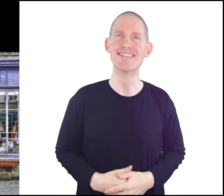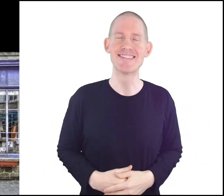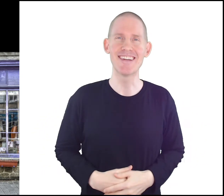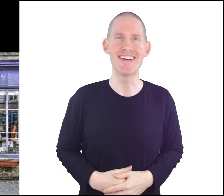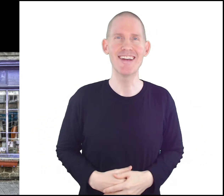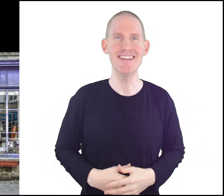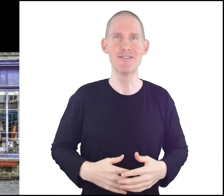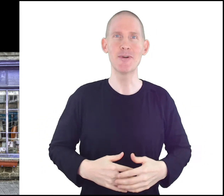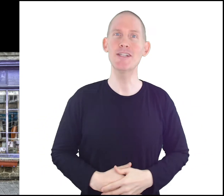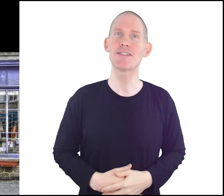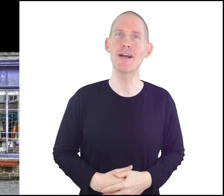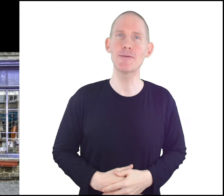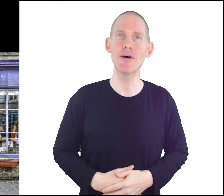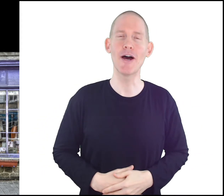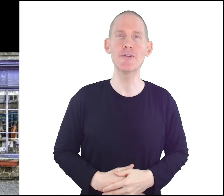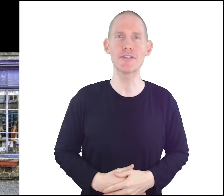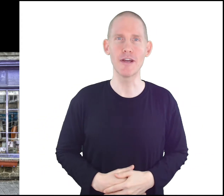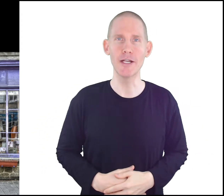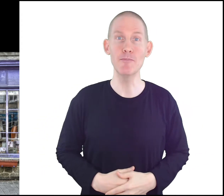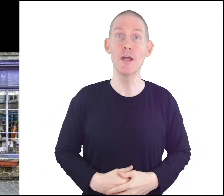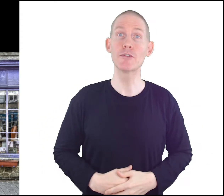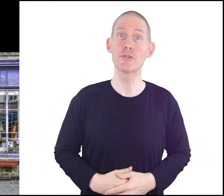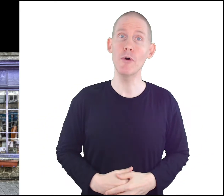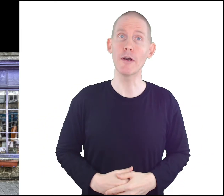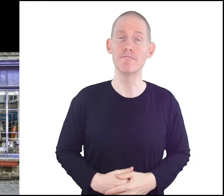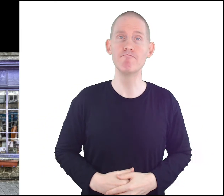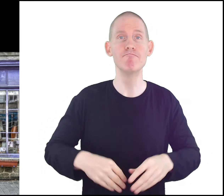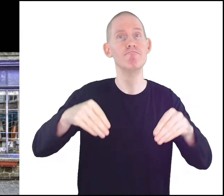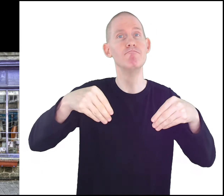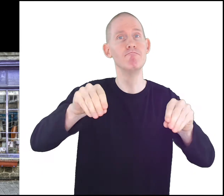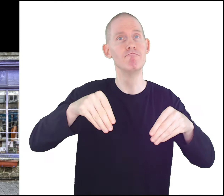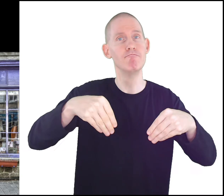All right, we just talked about how to sign store.